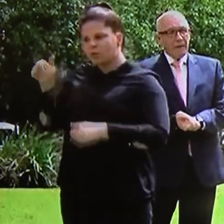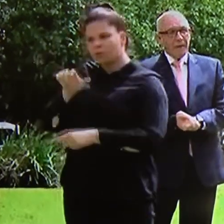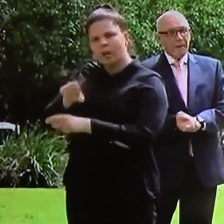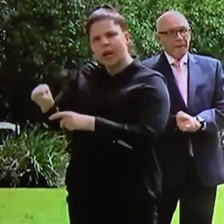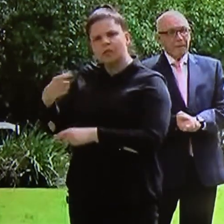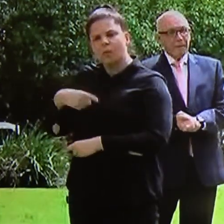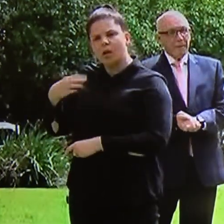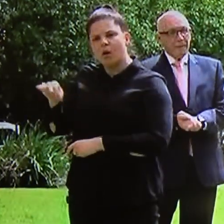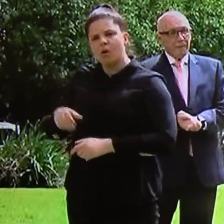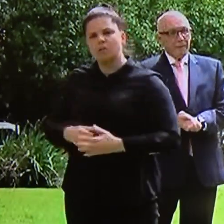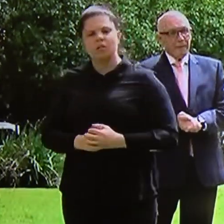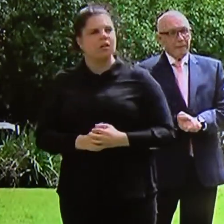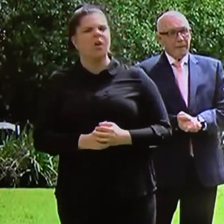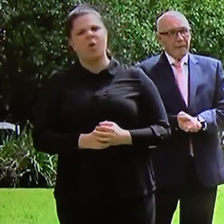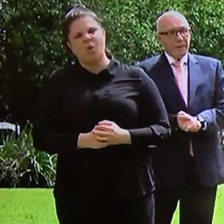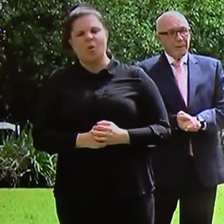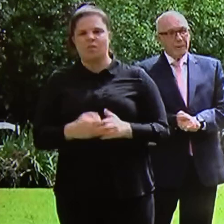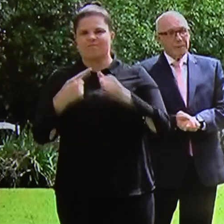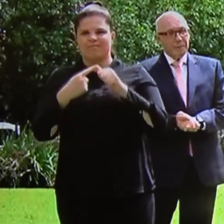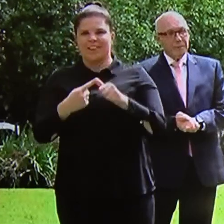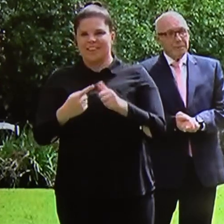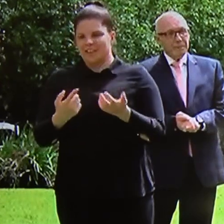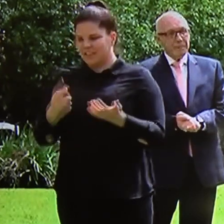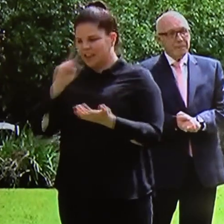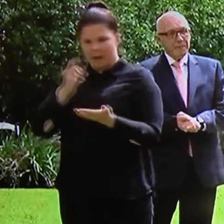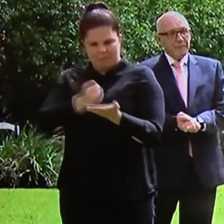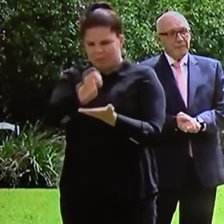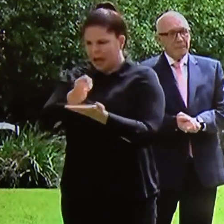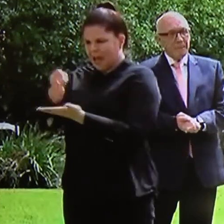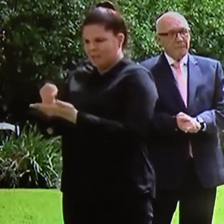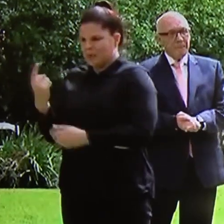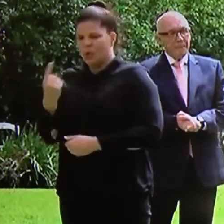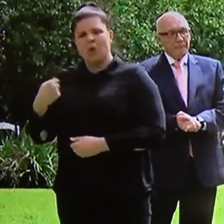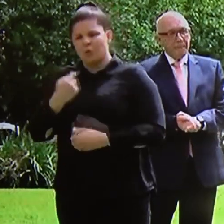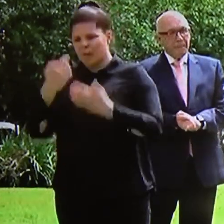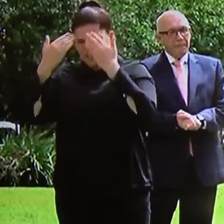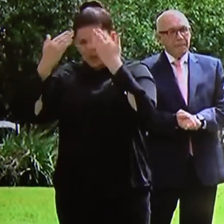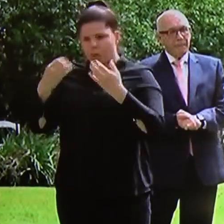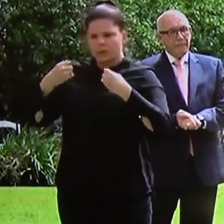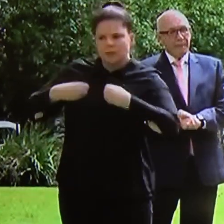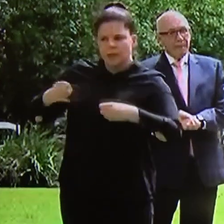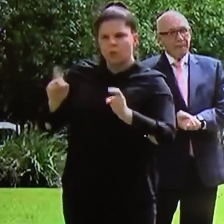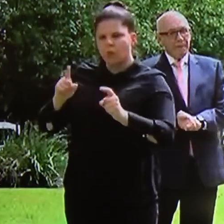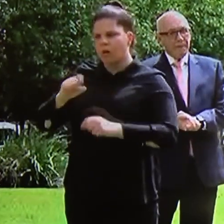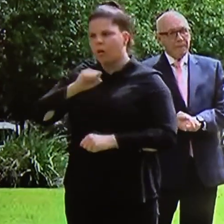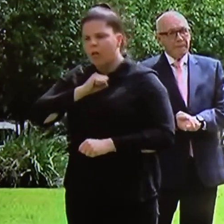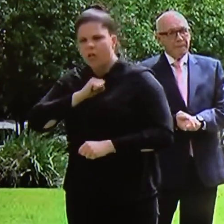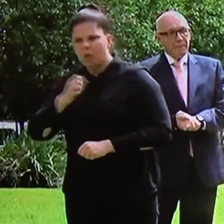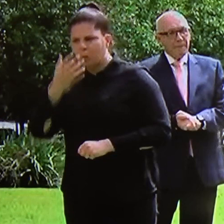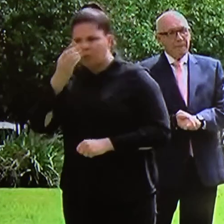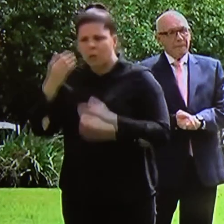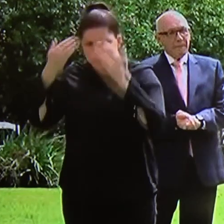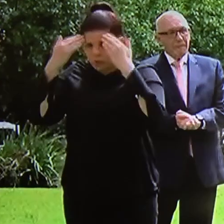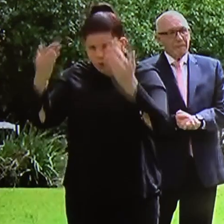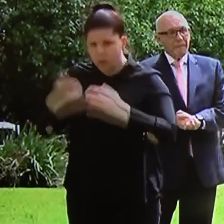difficult to cast blame in that sense because no one is certain yet what those symptoms were. So I think we should leave that to be sorted through. But